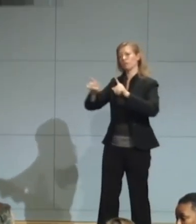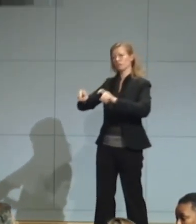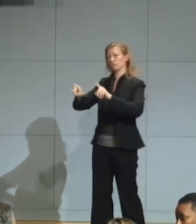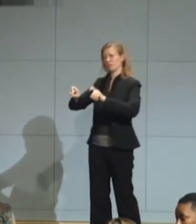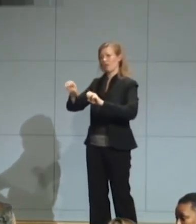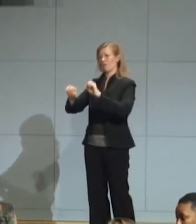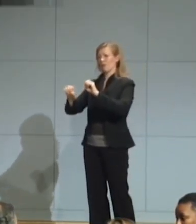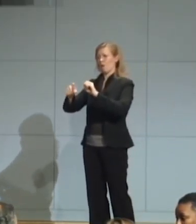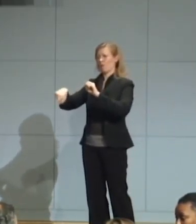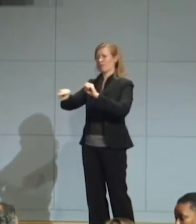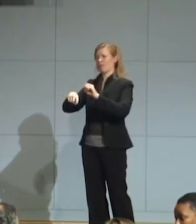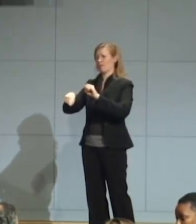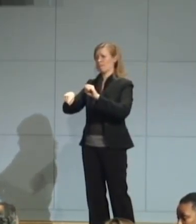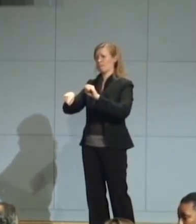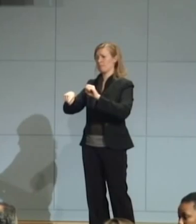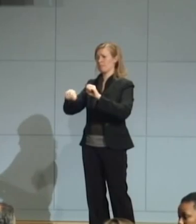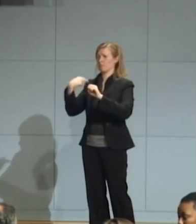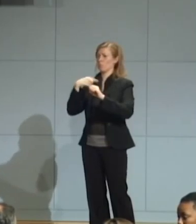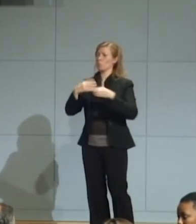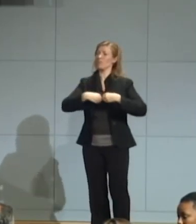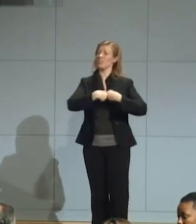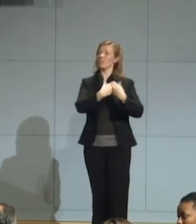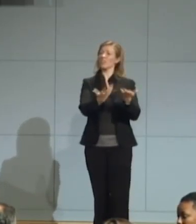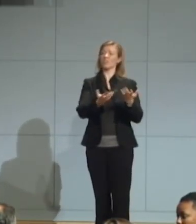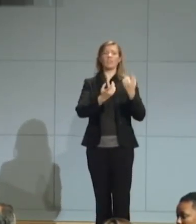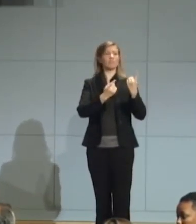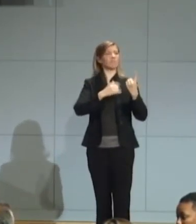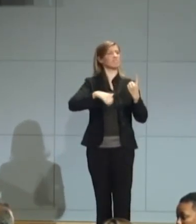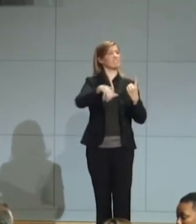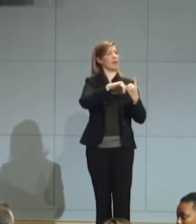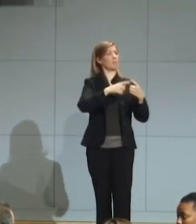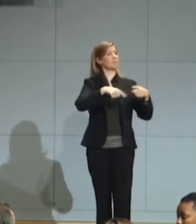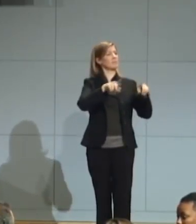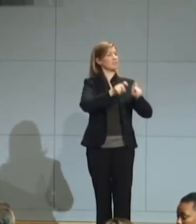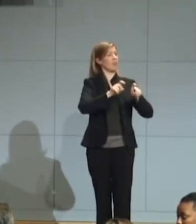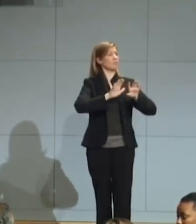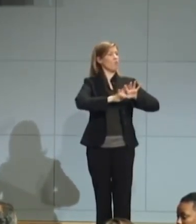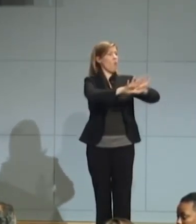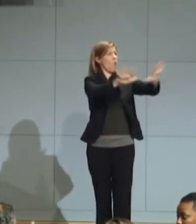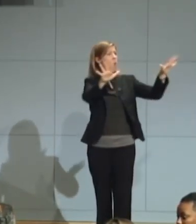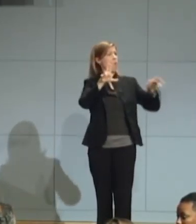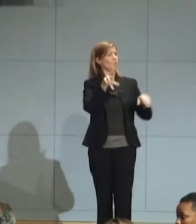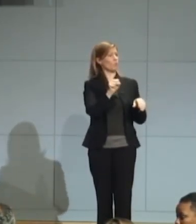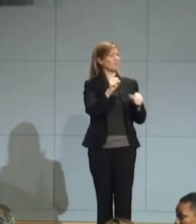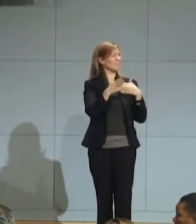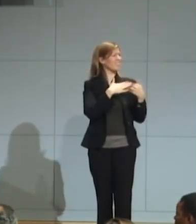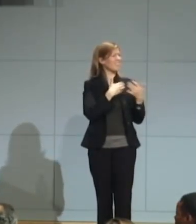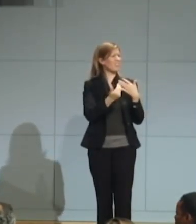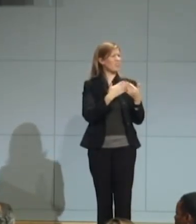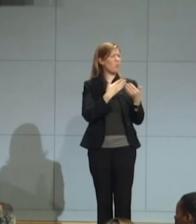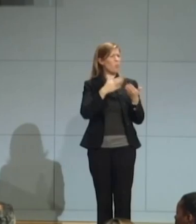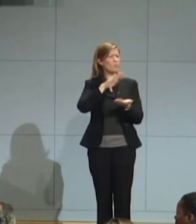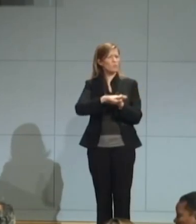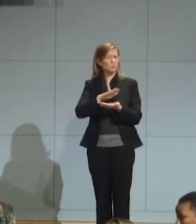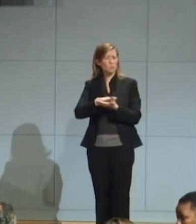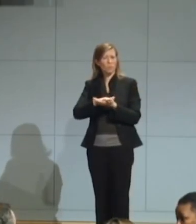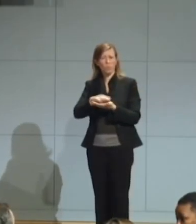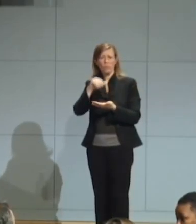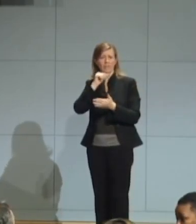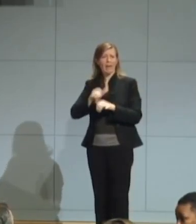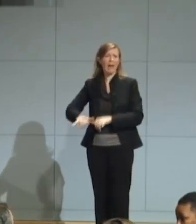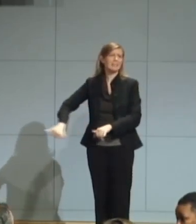that those teachers loved them. And those children under segregation knew that those teachers not only loved them, but knew